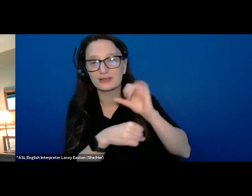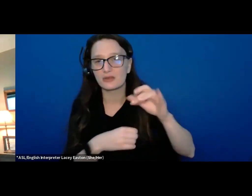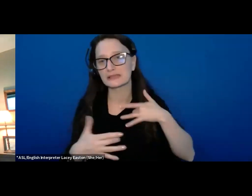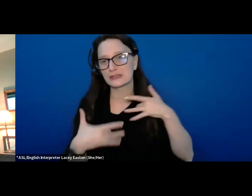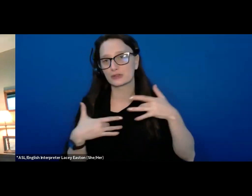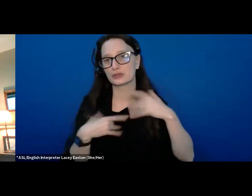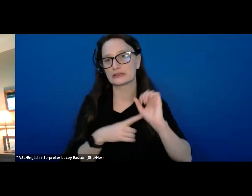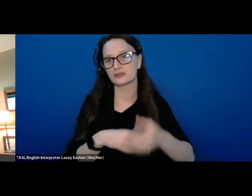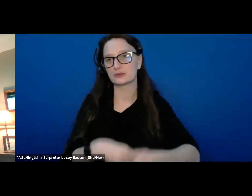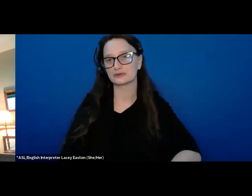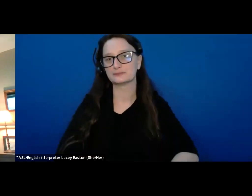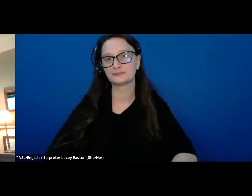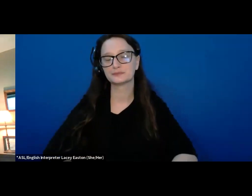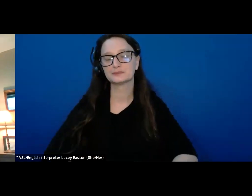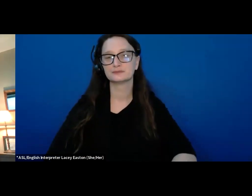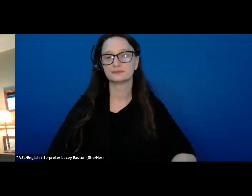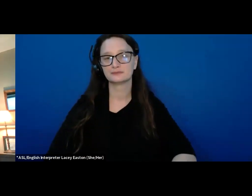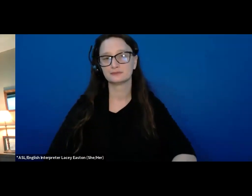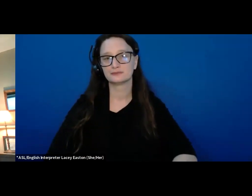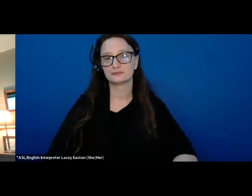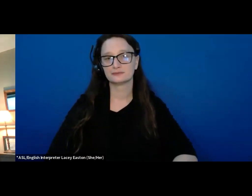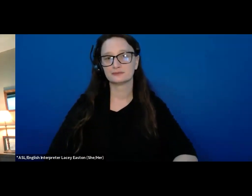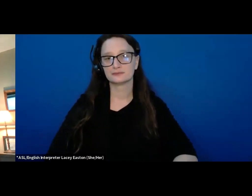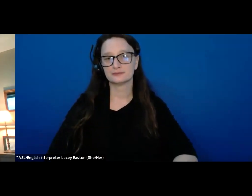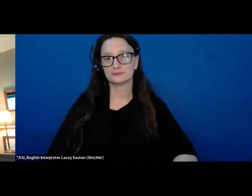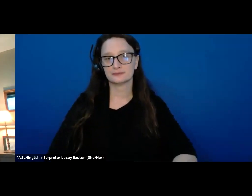situation. Let's see.